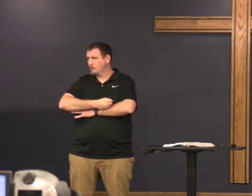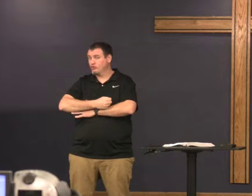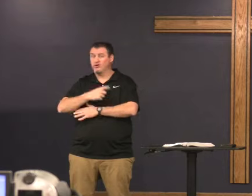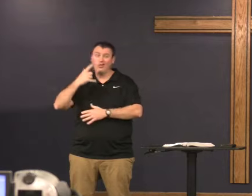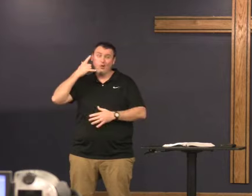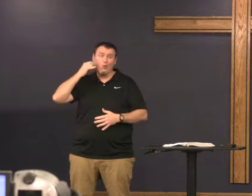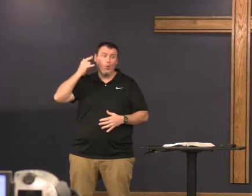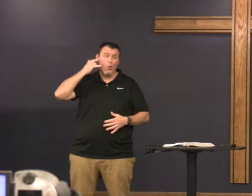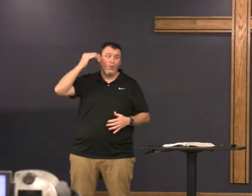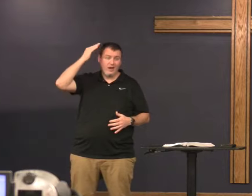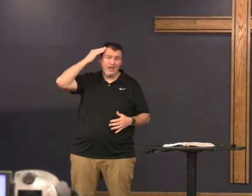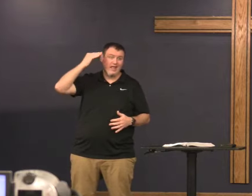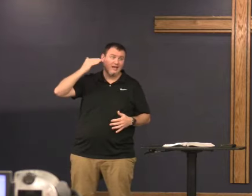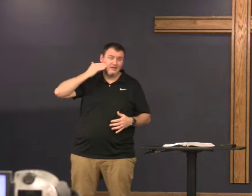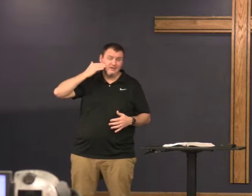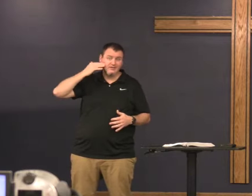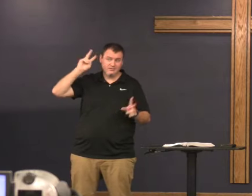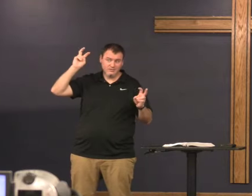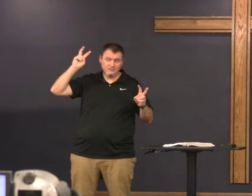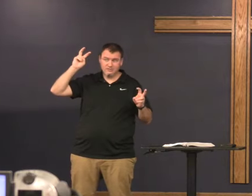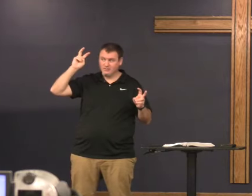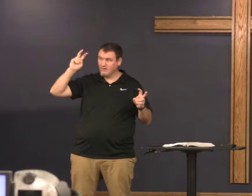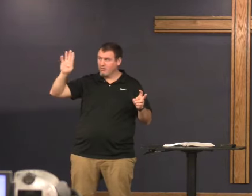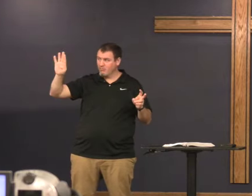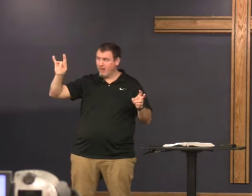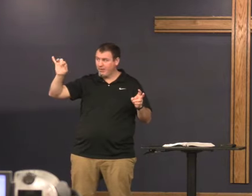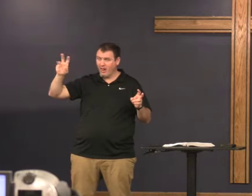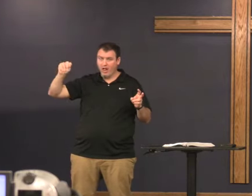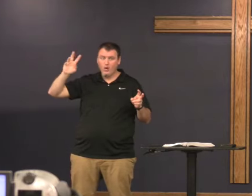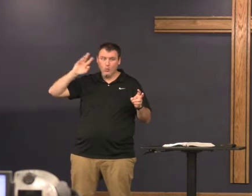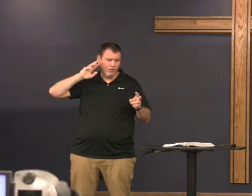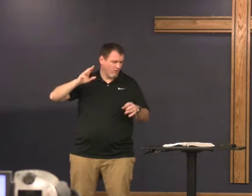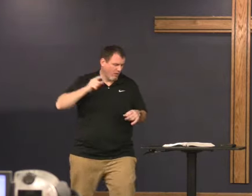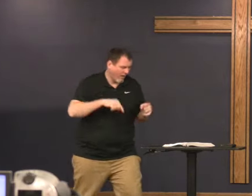Babylon will hold. You know, the golden head, remember that part?